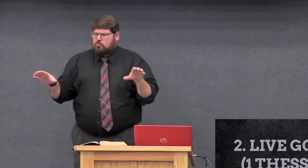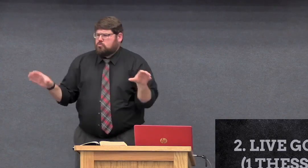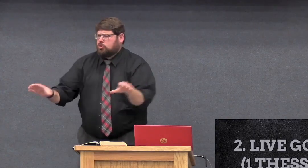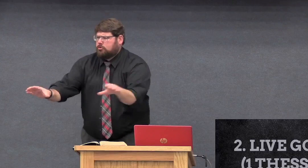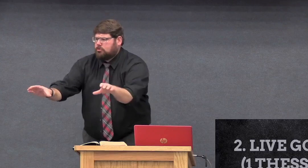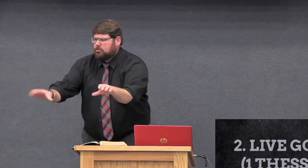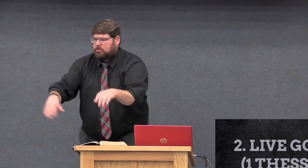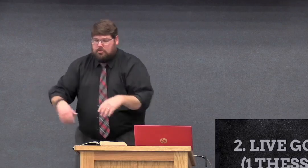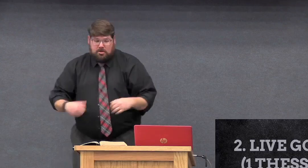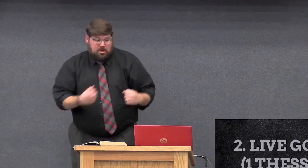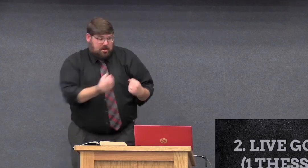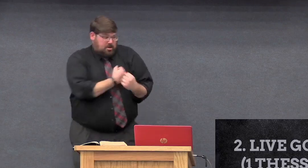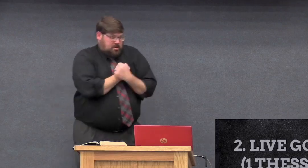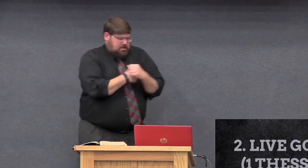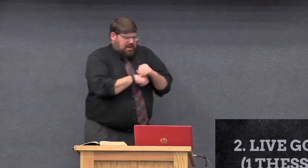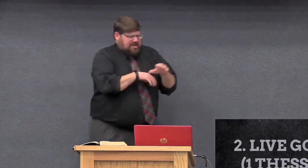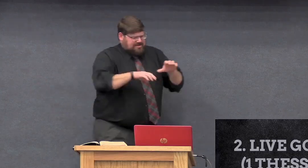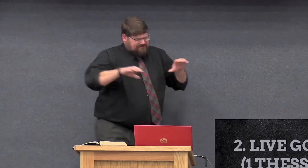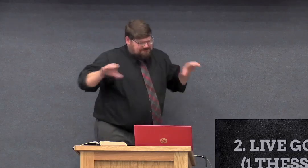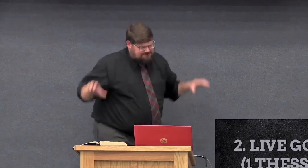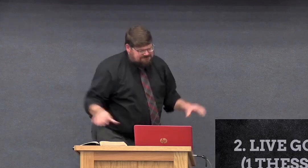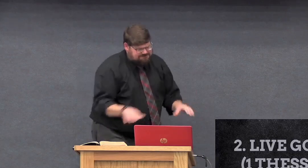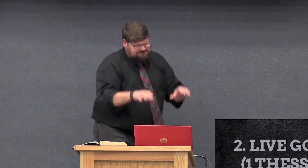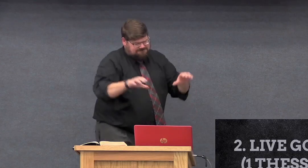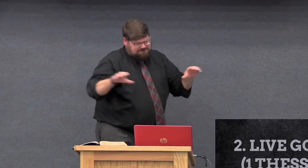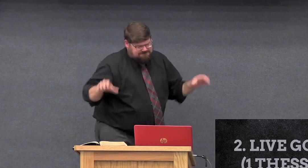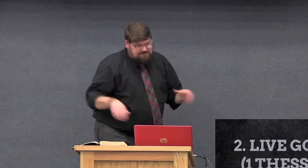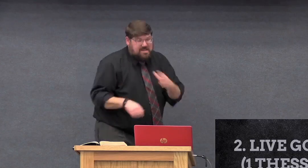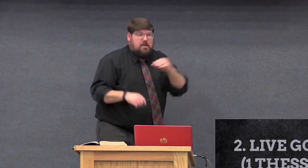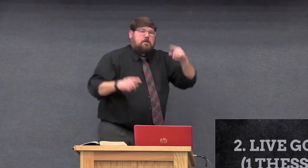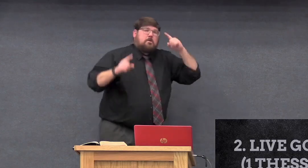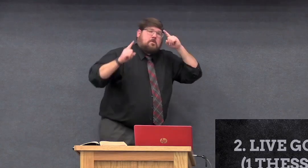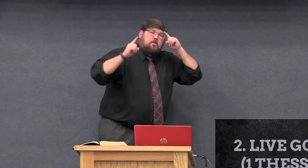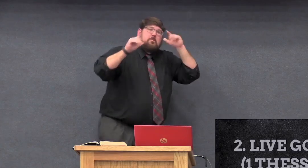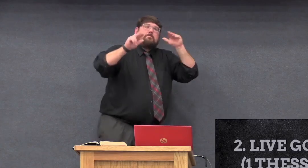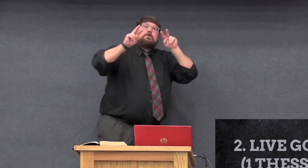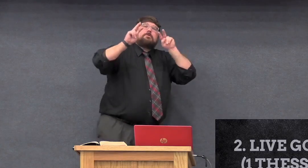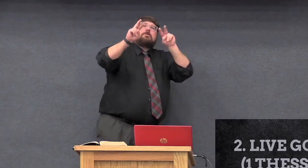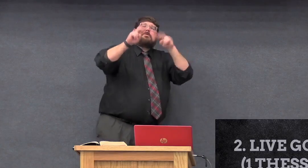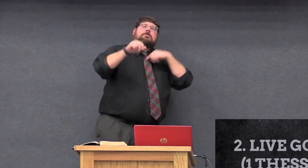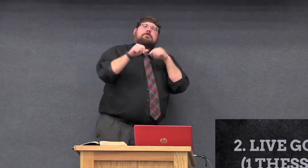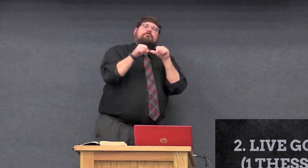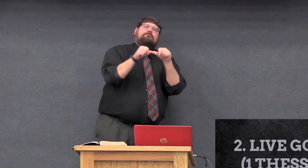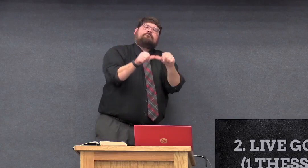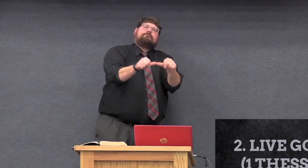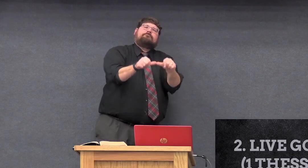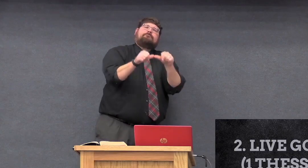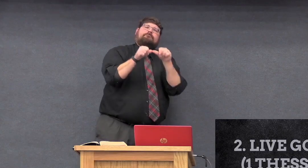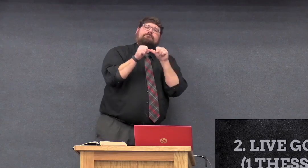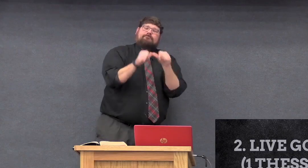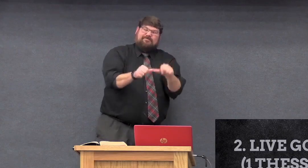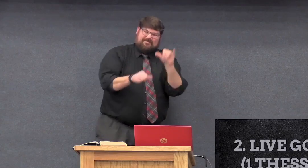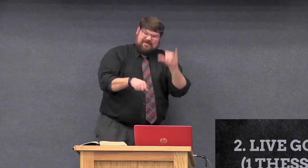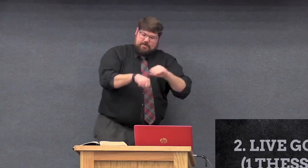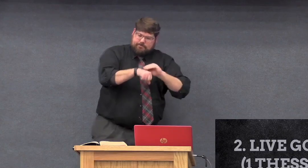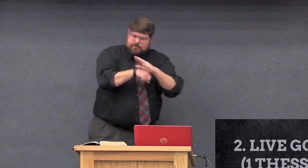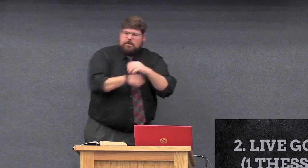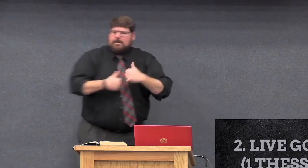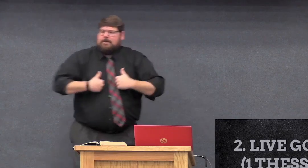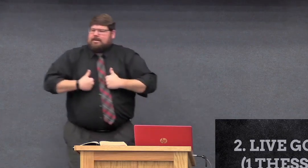I said, so then it said the second mark is that you live godly, that you live godly in faith.